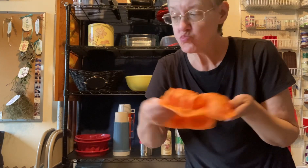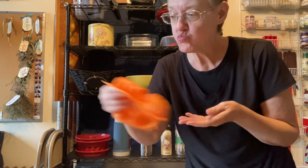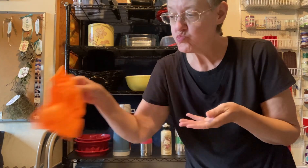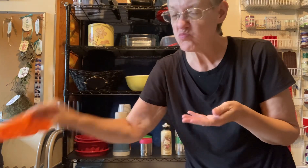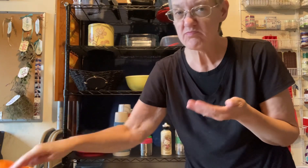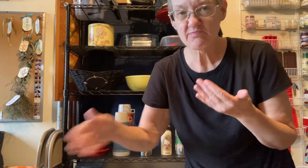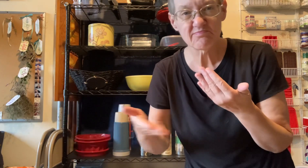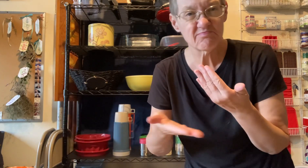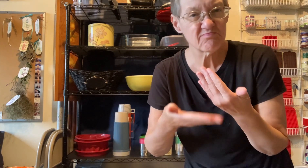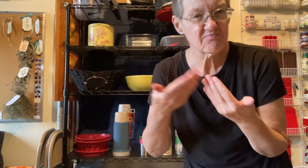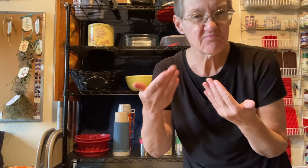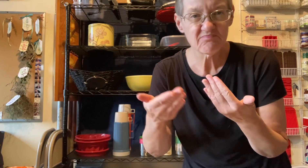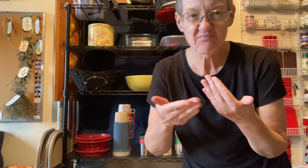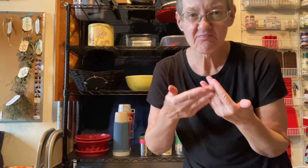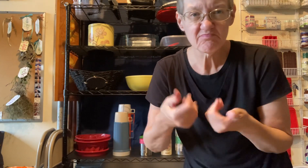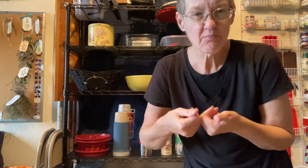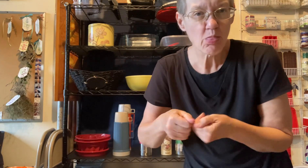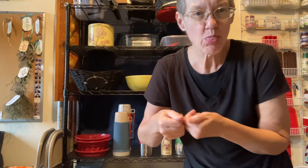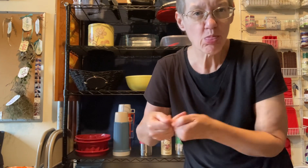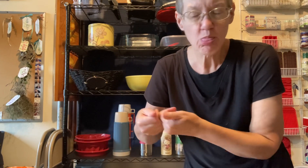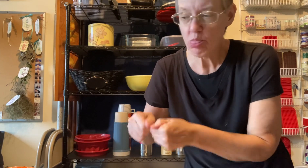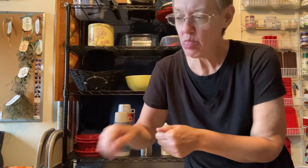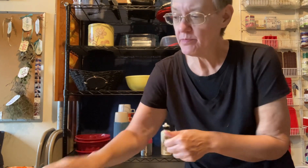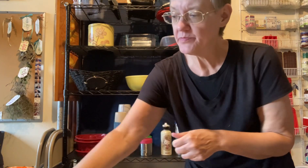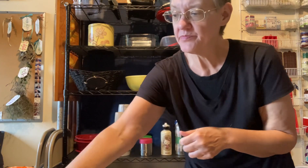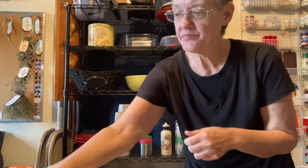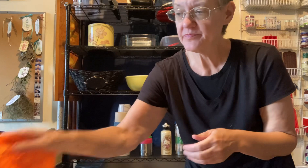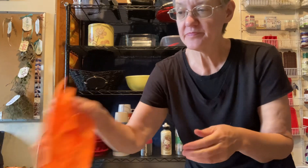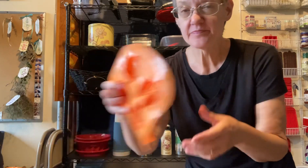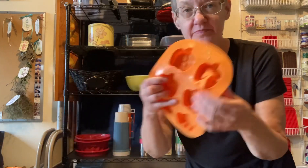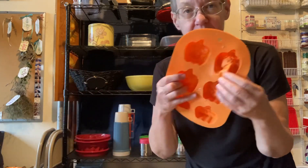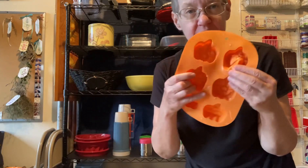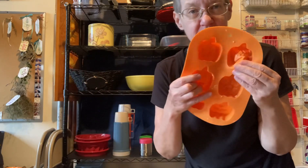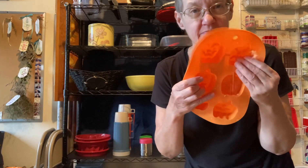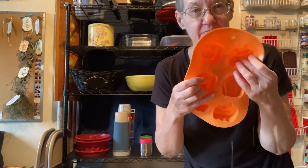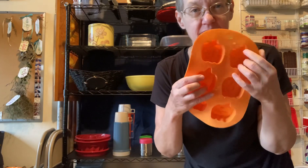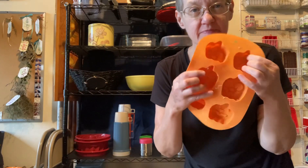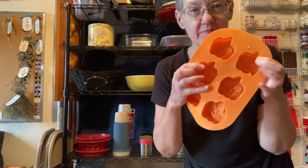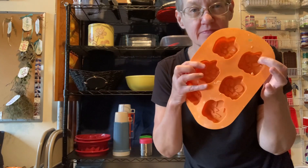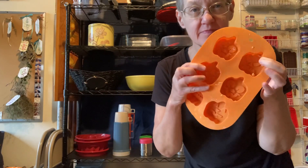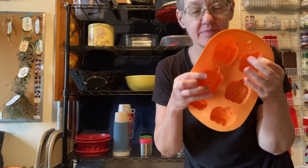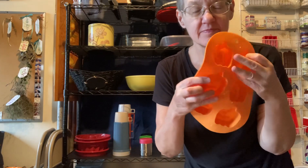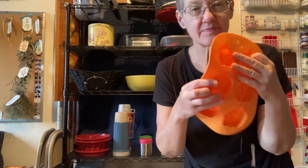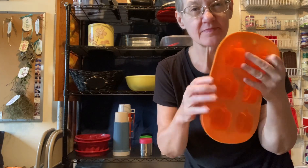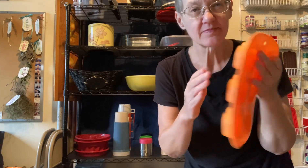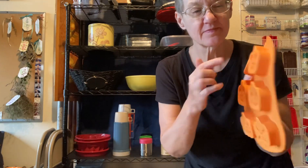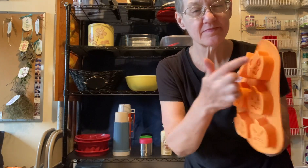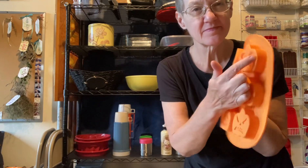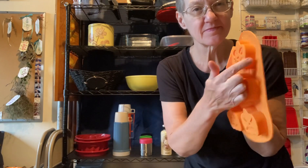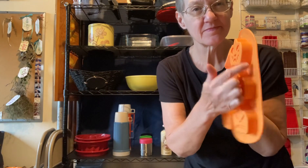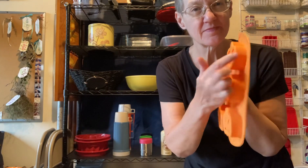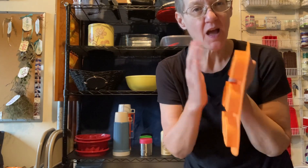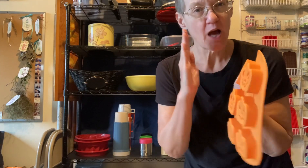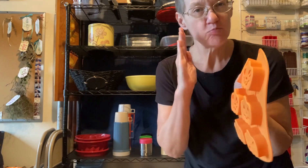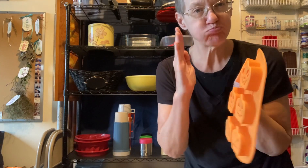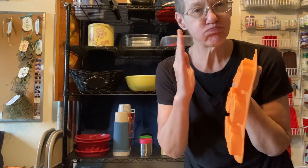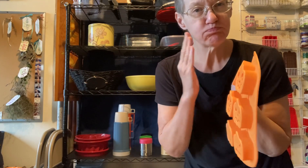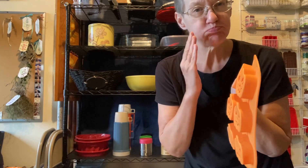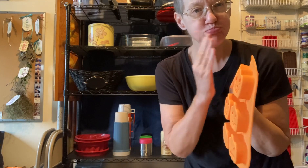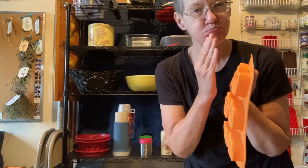Because these are thin and curved, they were very easily to pop out. But these that had like the more up and down